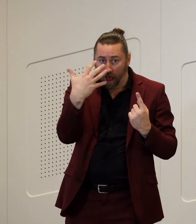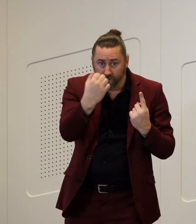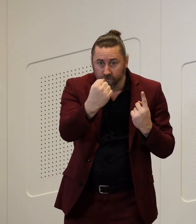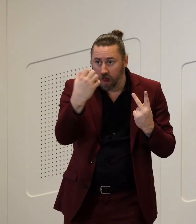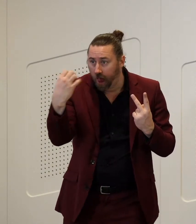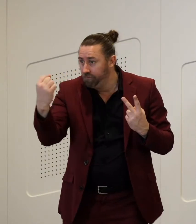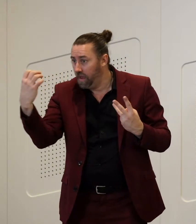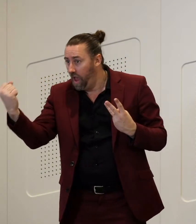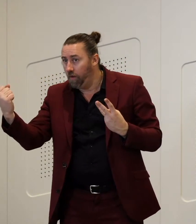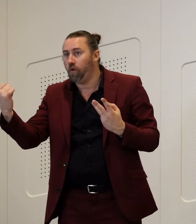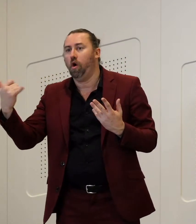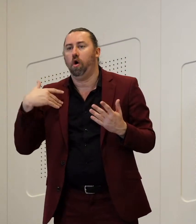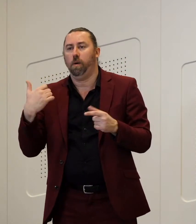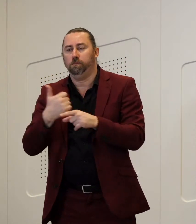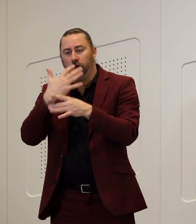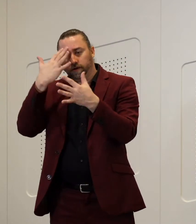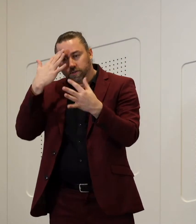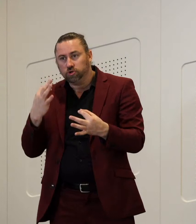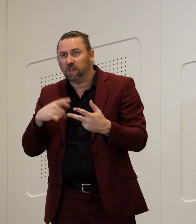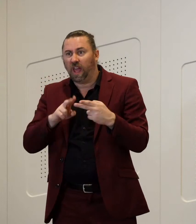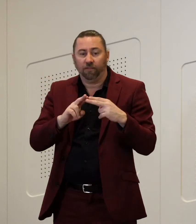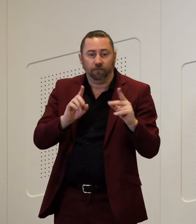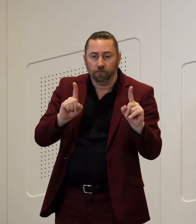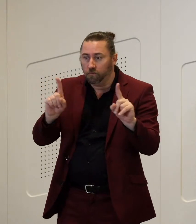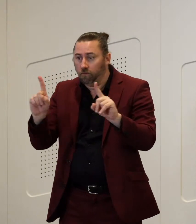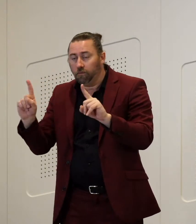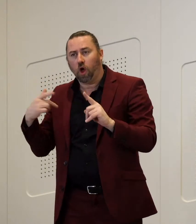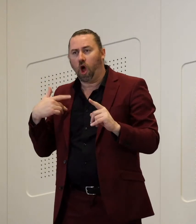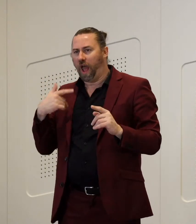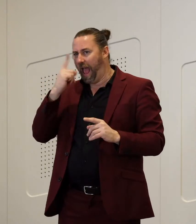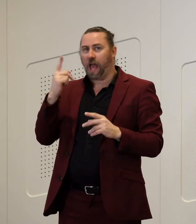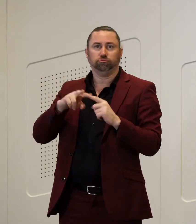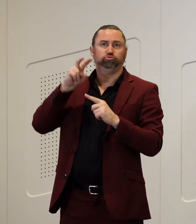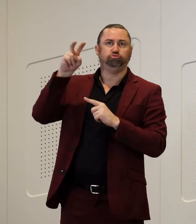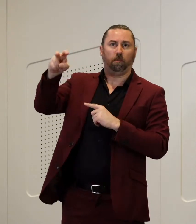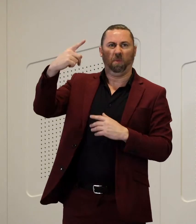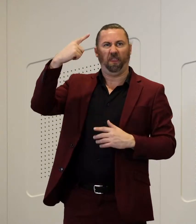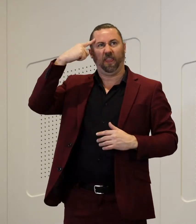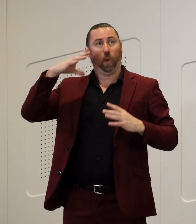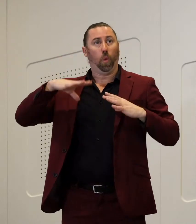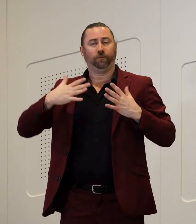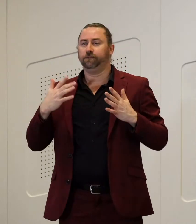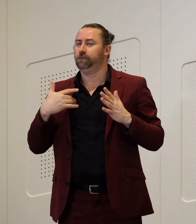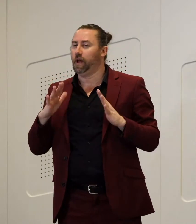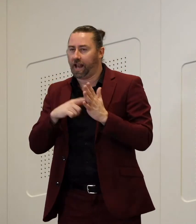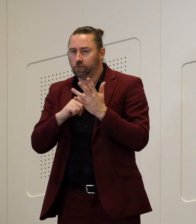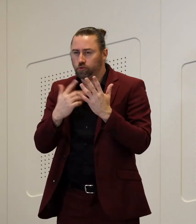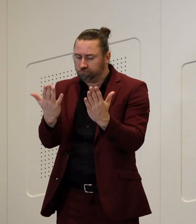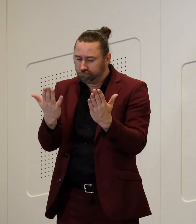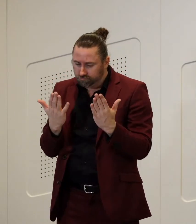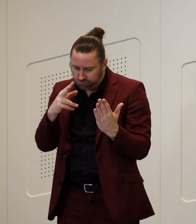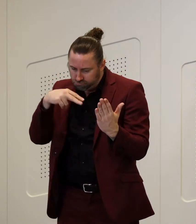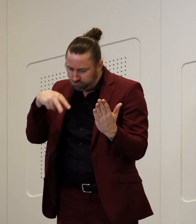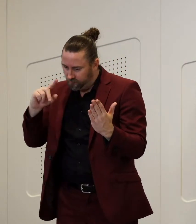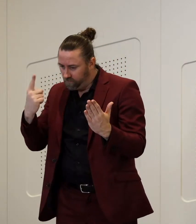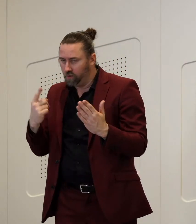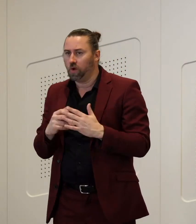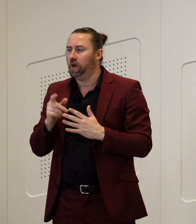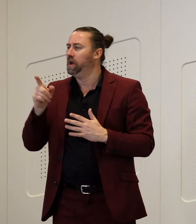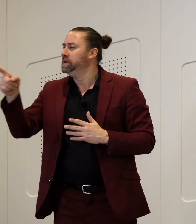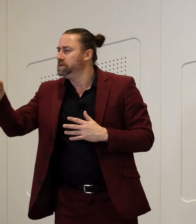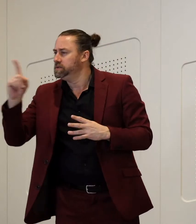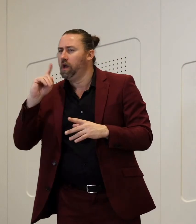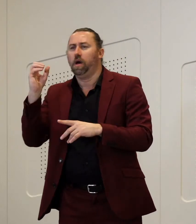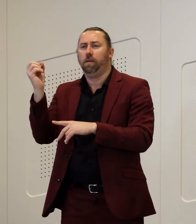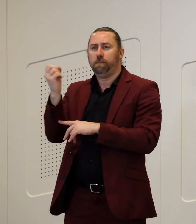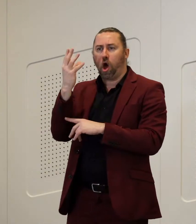I'll make that decision. I don't have enough information at this point to make a decision. And Dr. Young, with the Byron Bay COVID-19 fragments, could